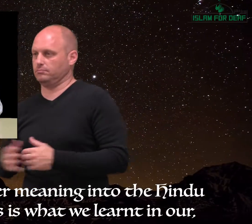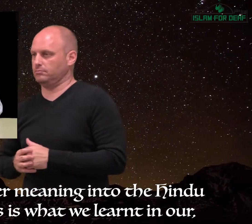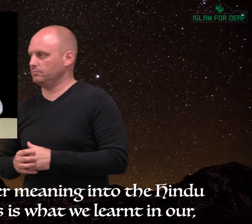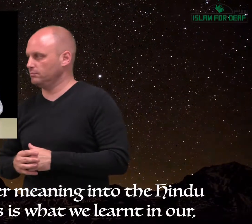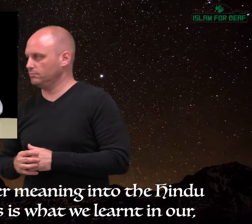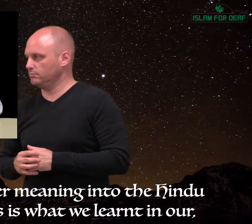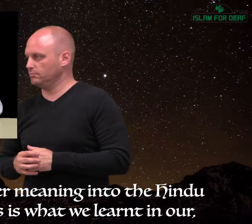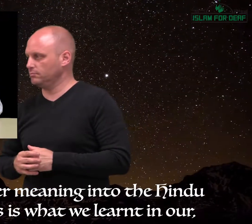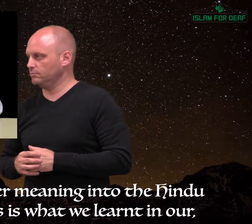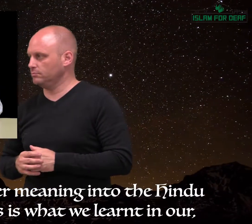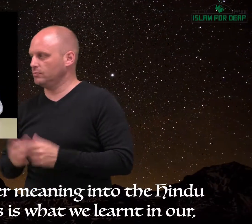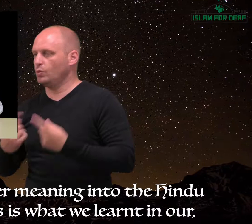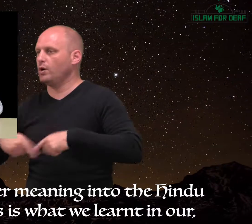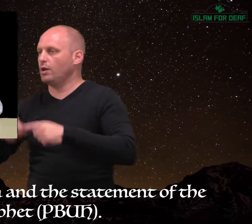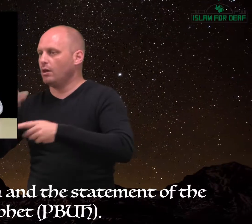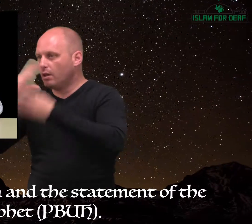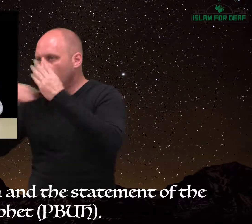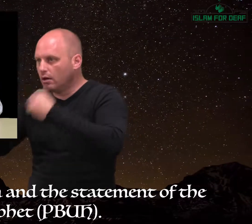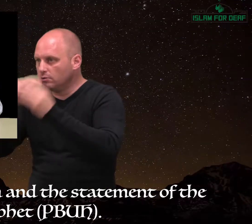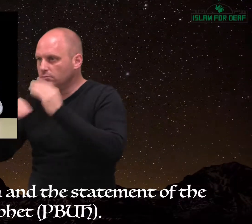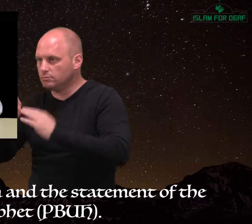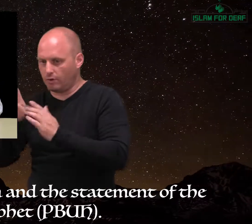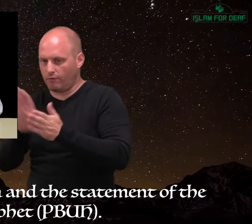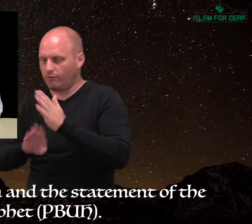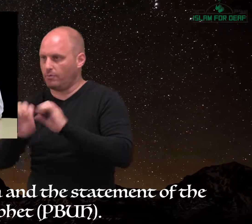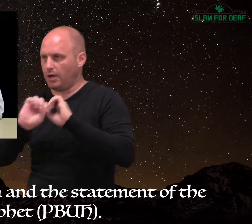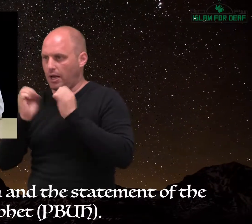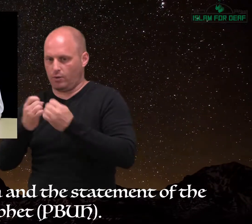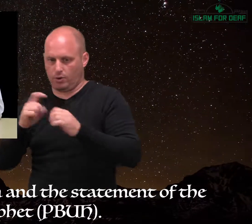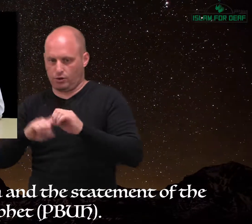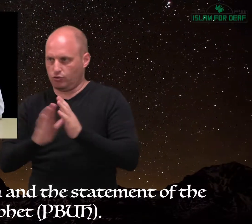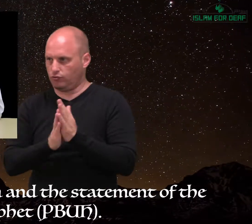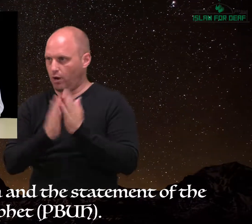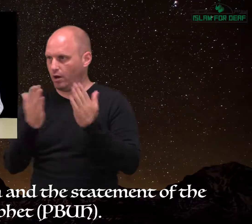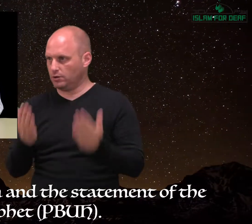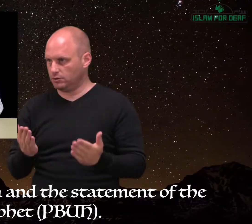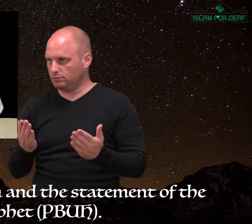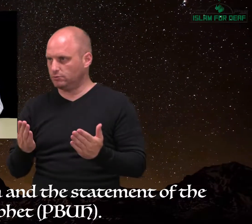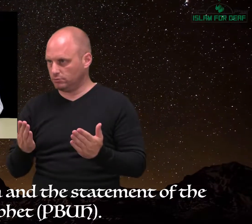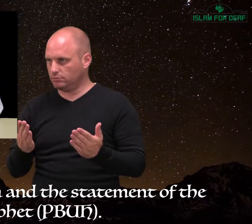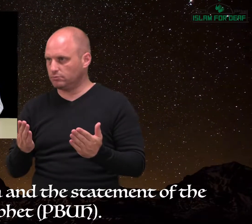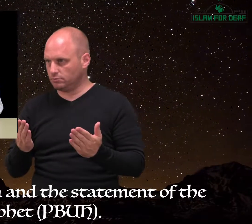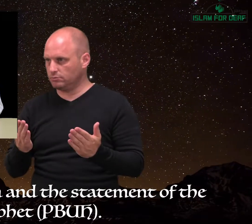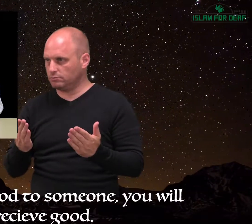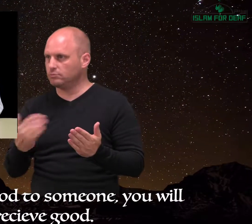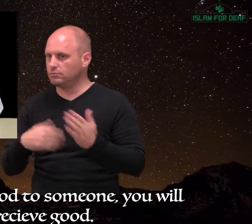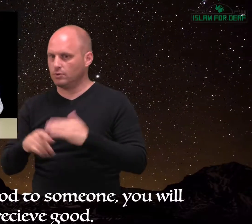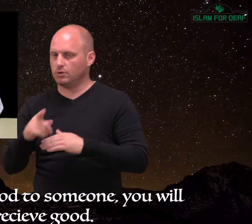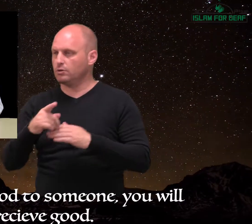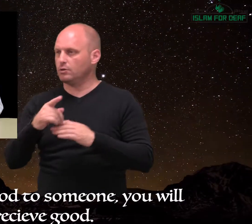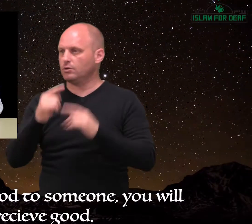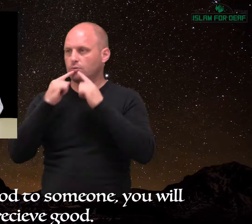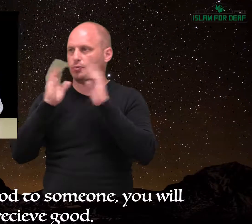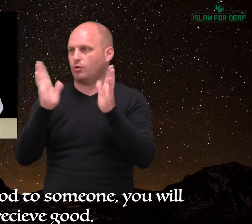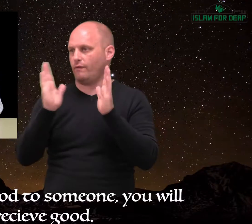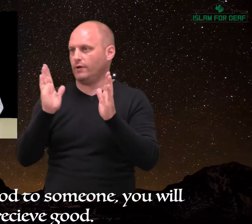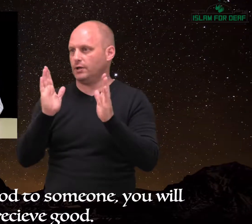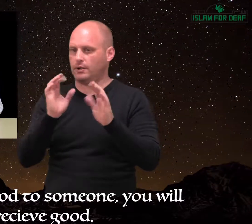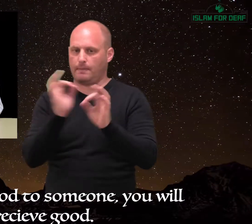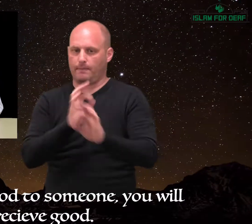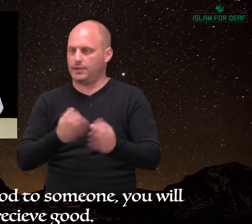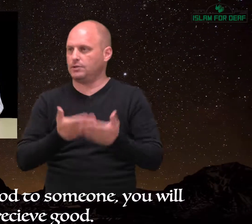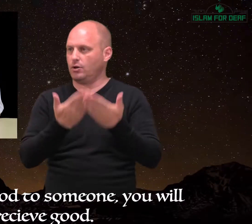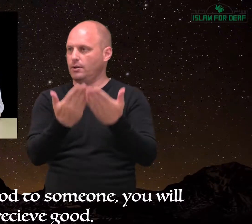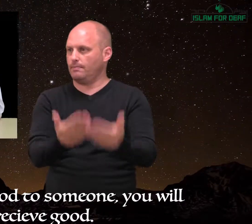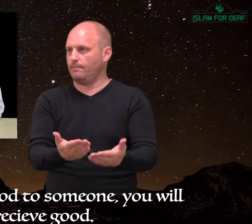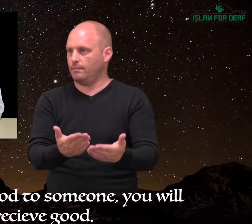we learn from our text of the Quran and the statement of the Prophet, peace be upon him. And if you